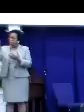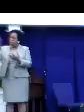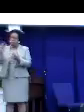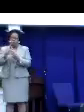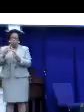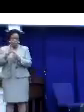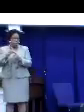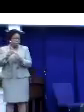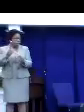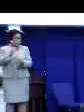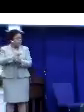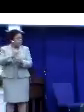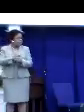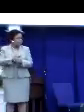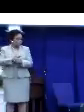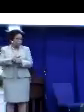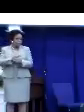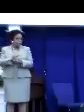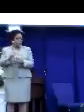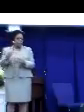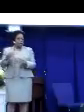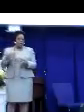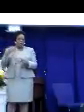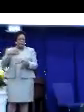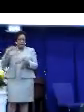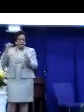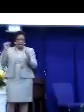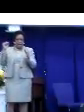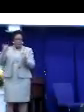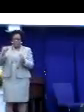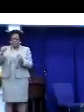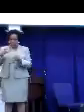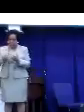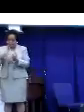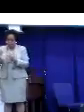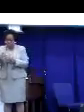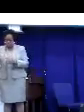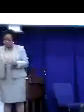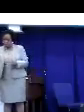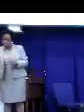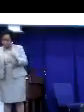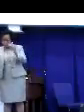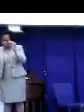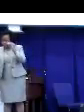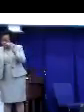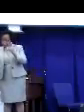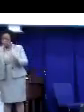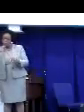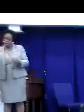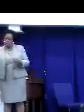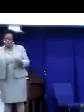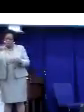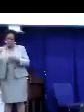You know, it's an indictment for me to look at this word of God and to preach and to teach and to tell